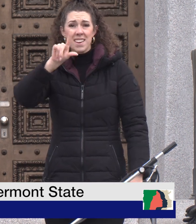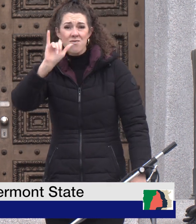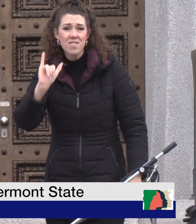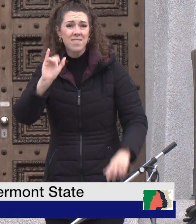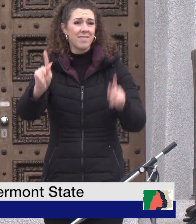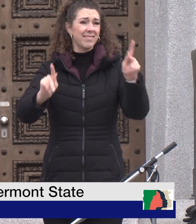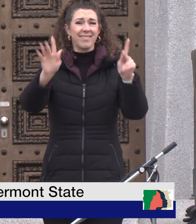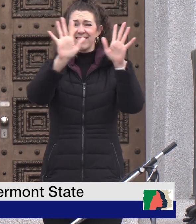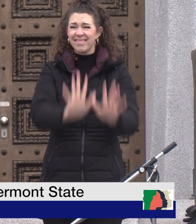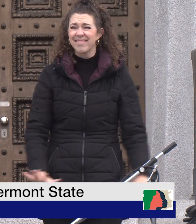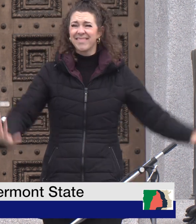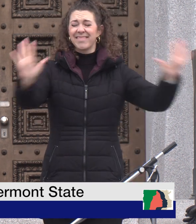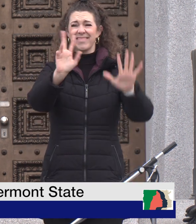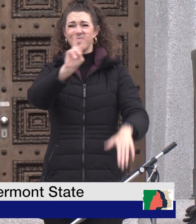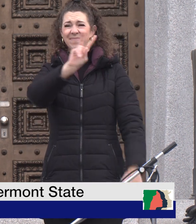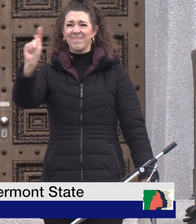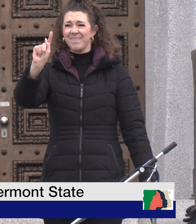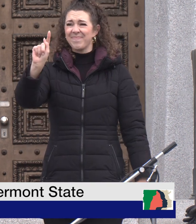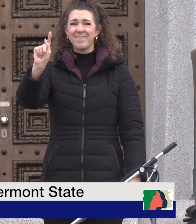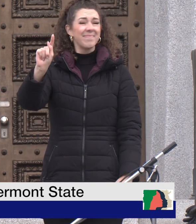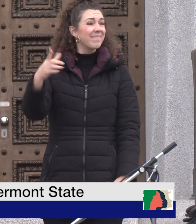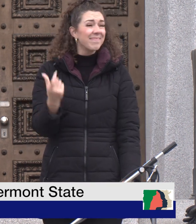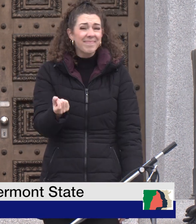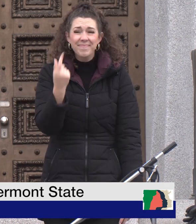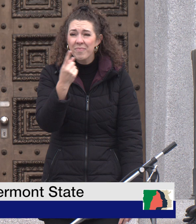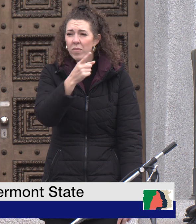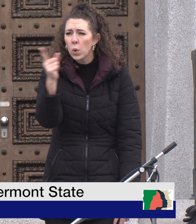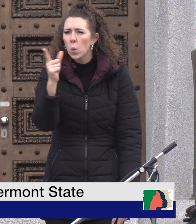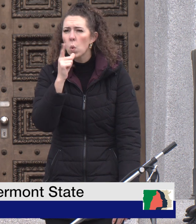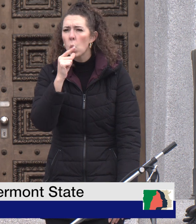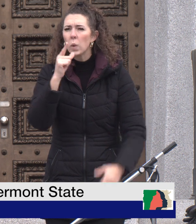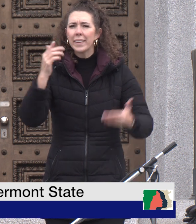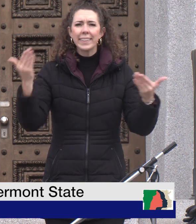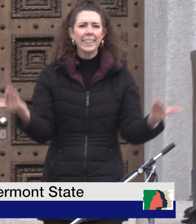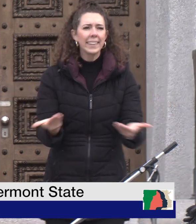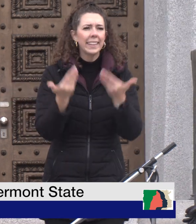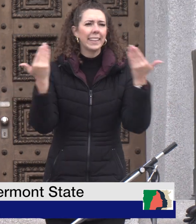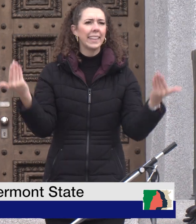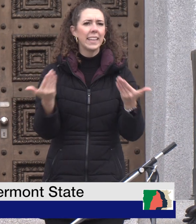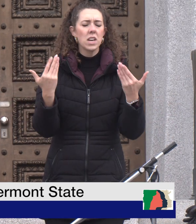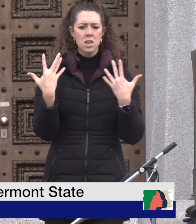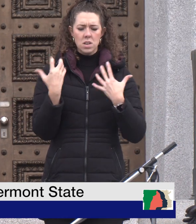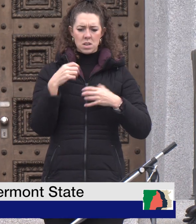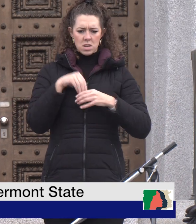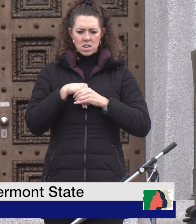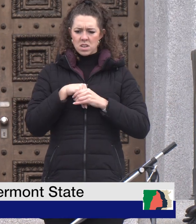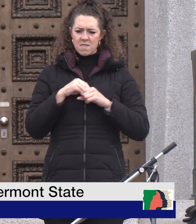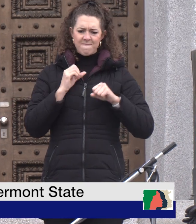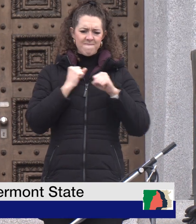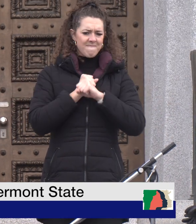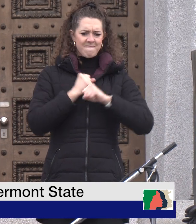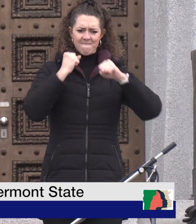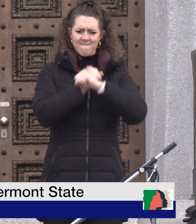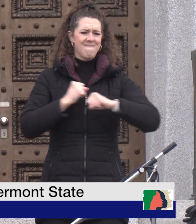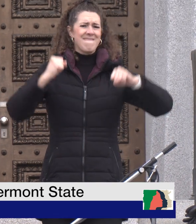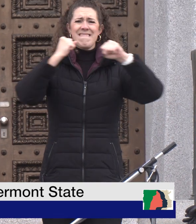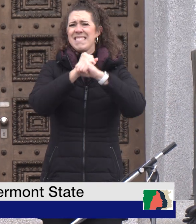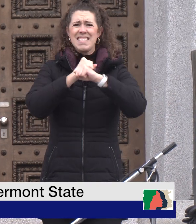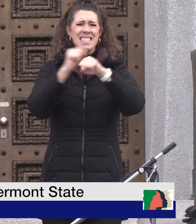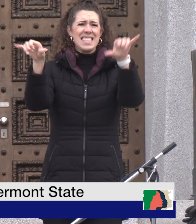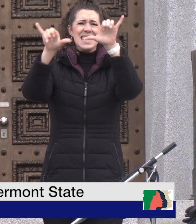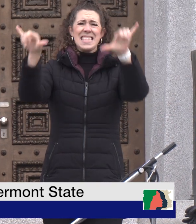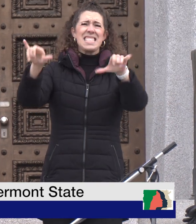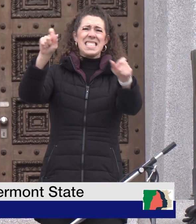this state. And those who come with the courage to fight for the systems to change, I will lift